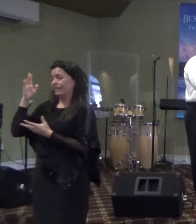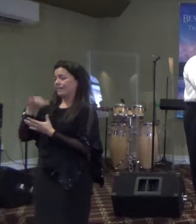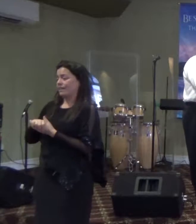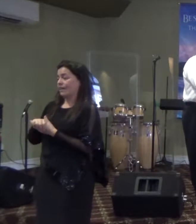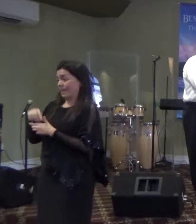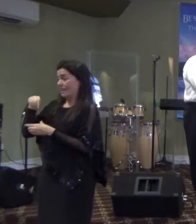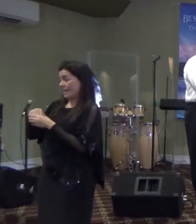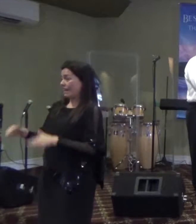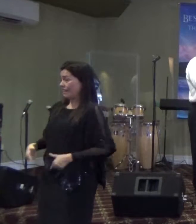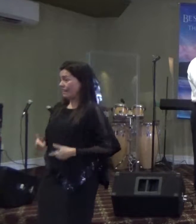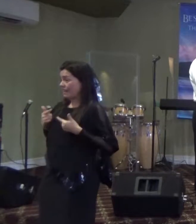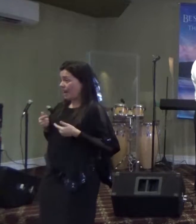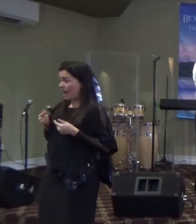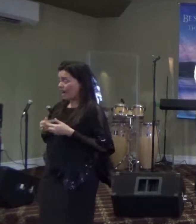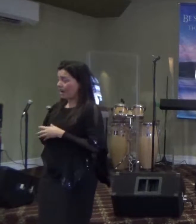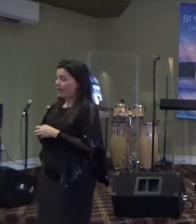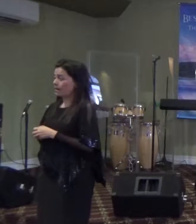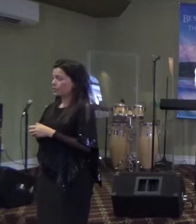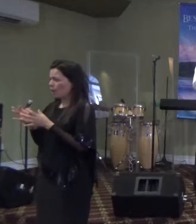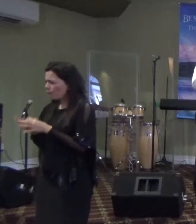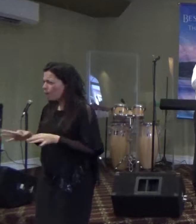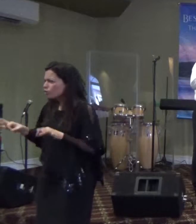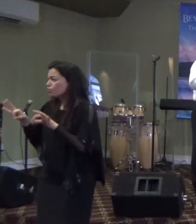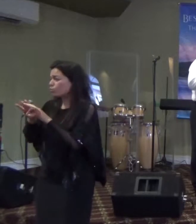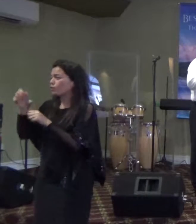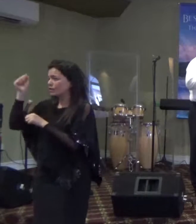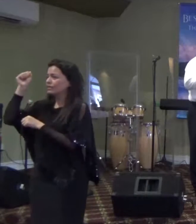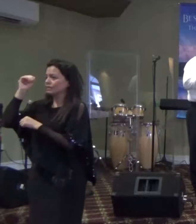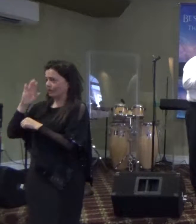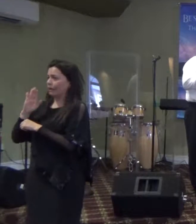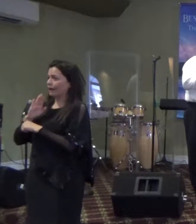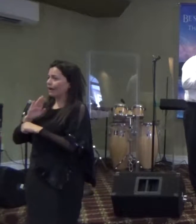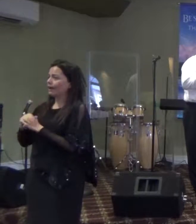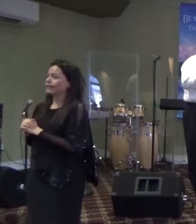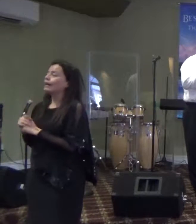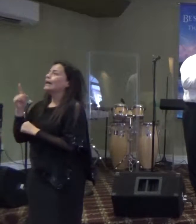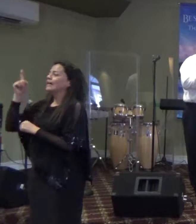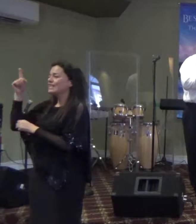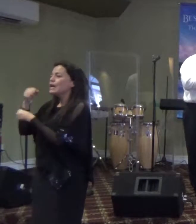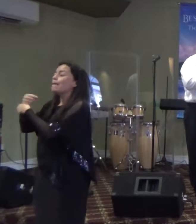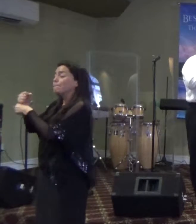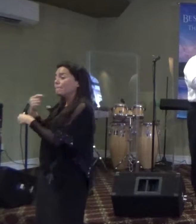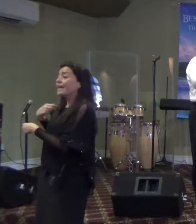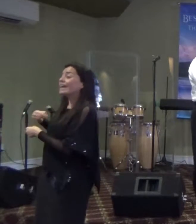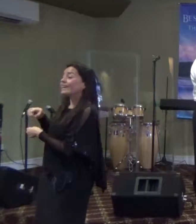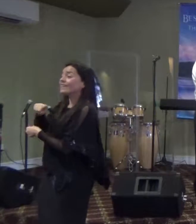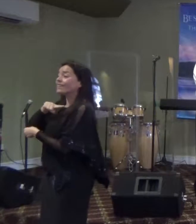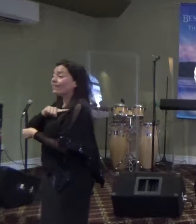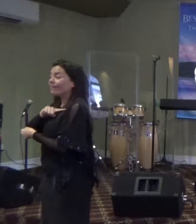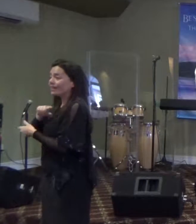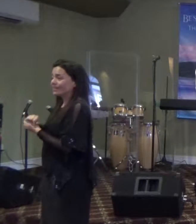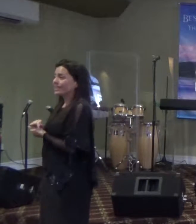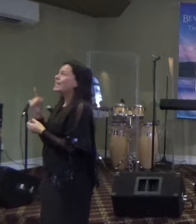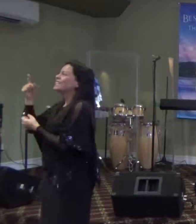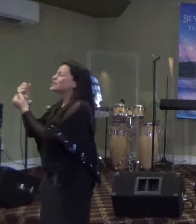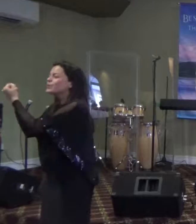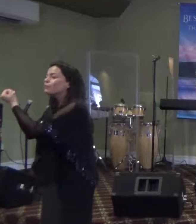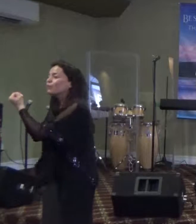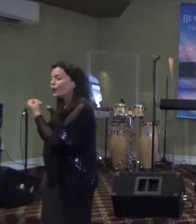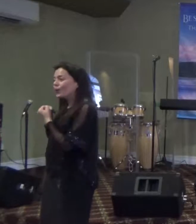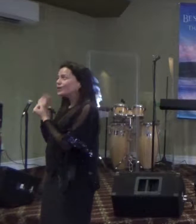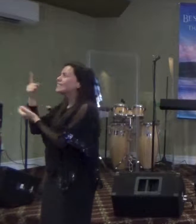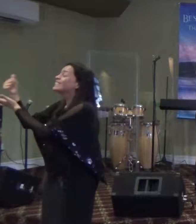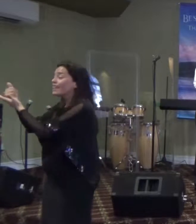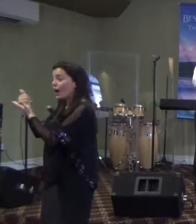God. te formó. He formed Él you. te hizo. He made you. Él te mantiene. He holds you. Estas